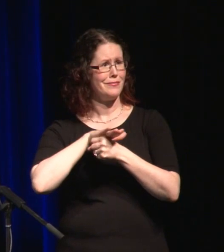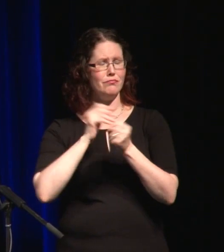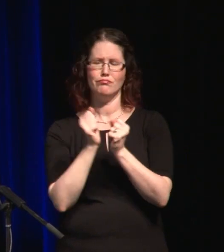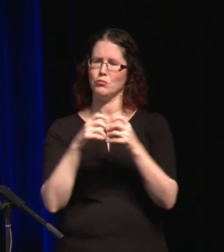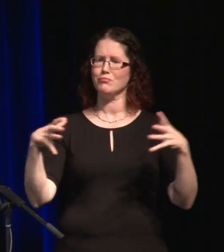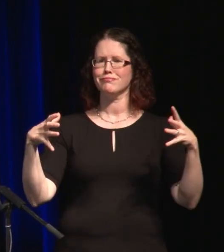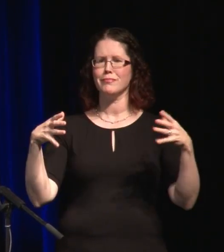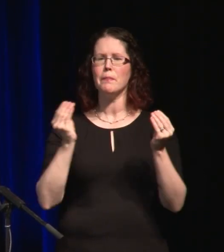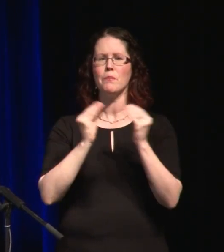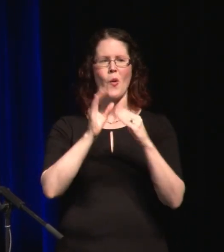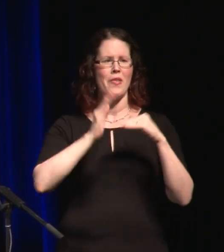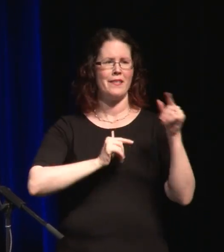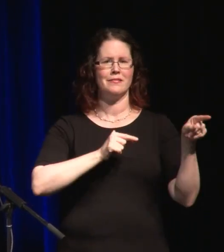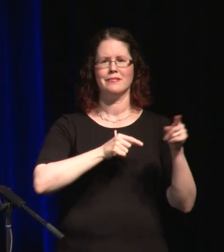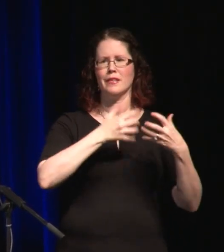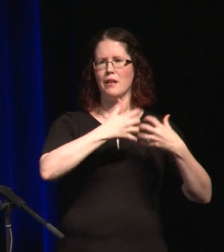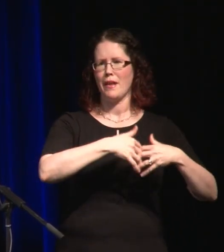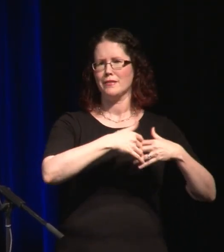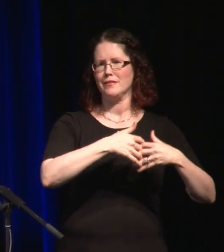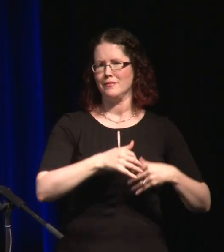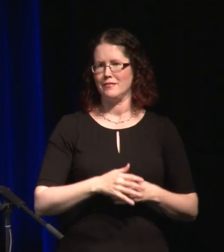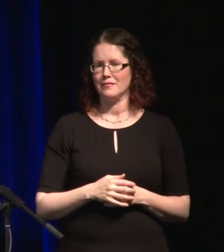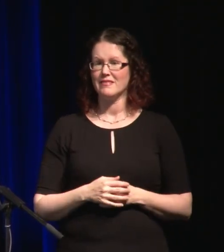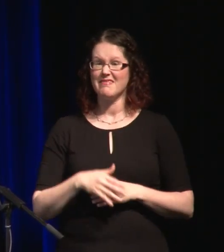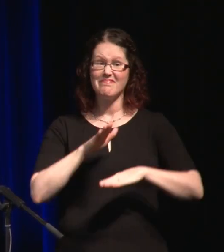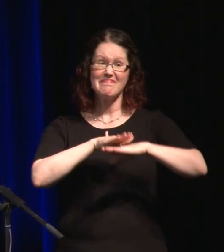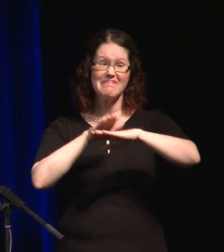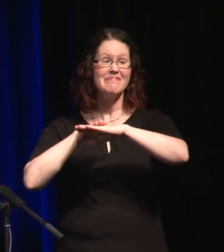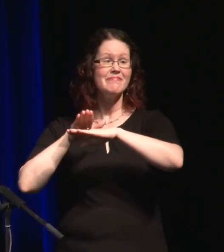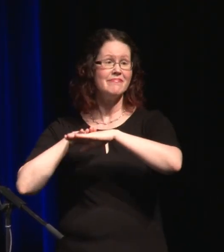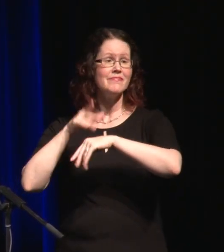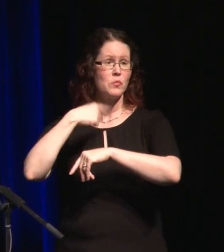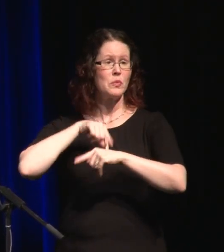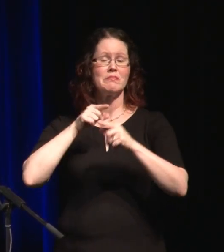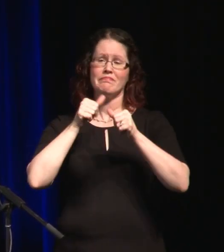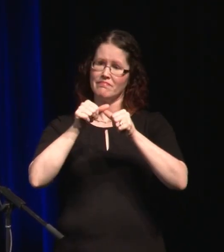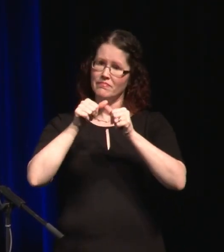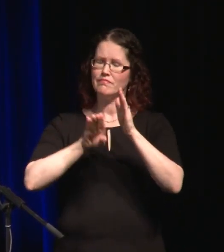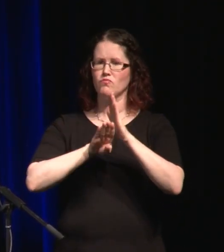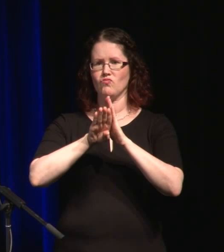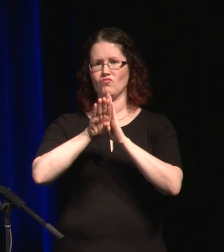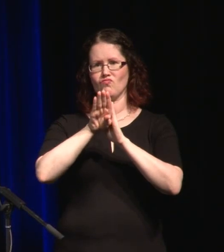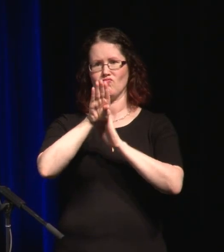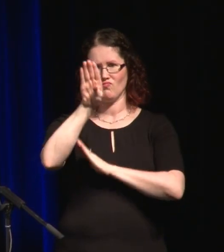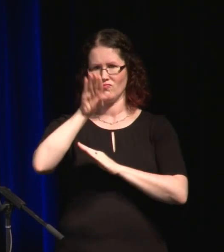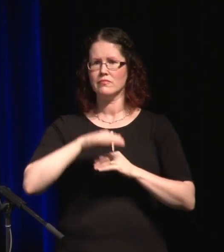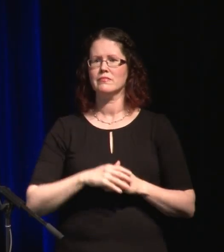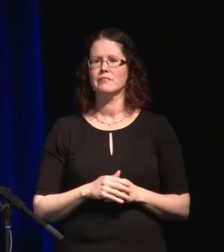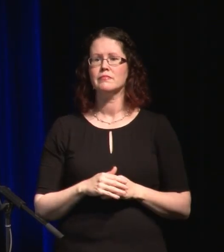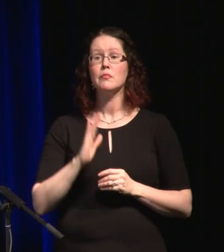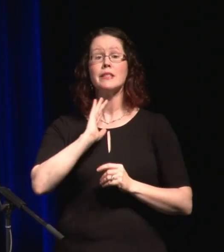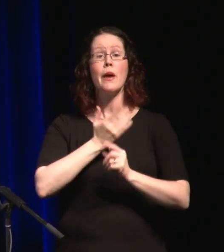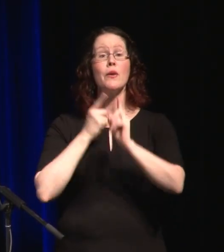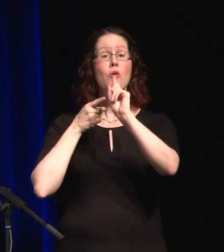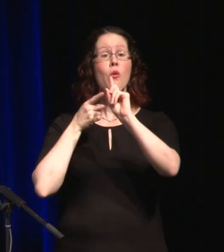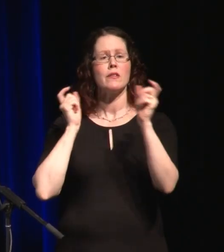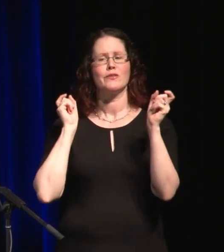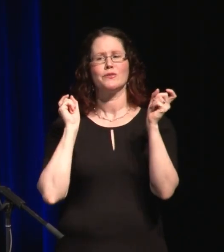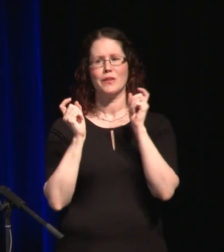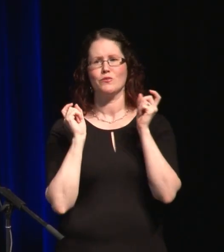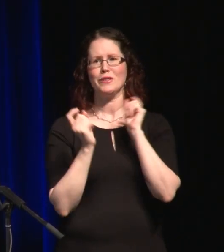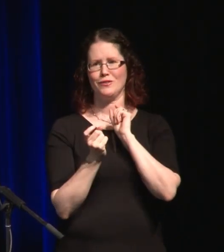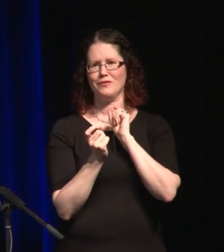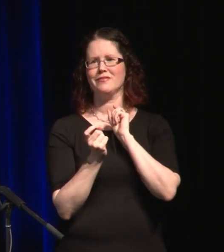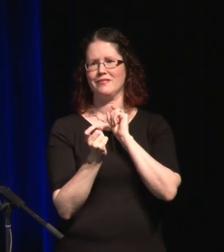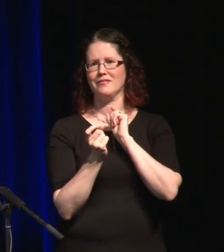my words, Membertou will only continue to grow. We are hooked on transformation, and we are